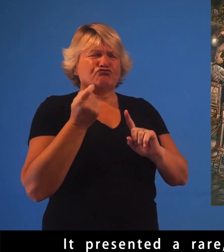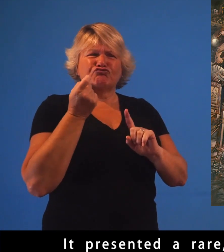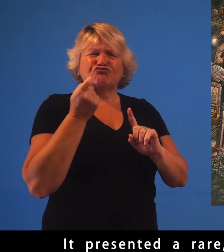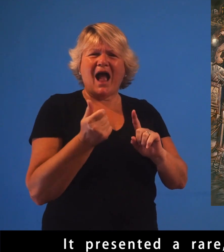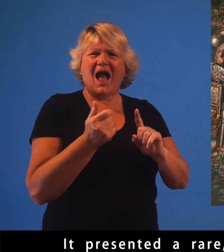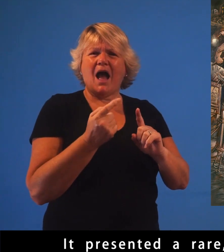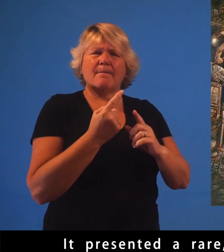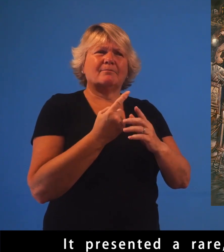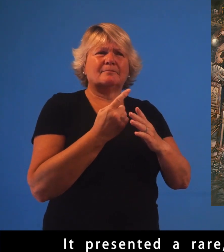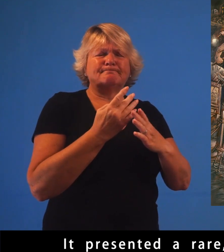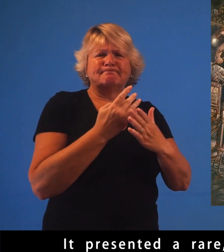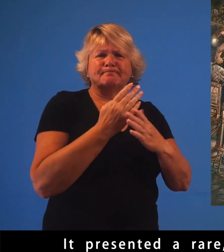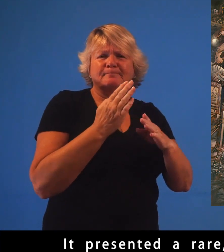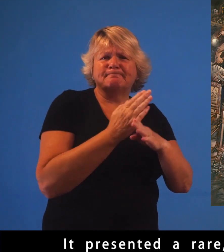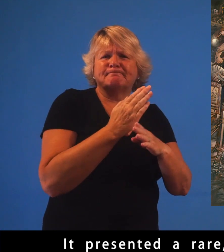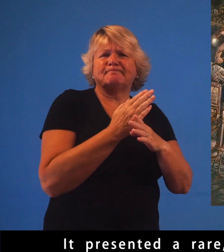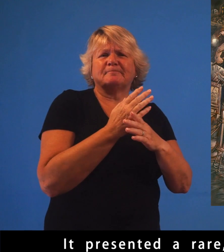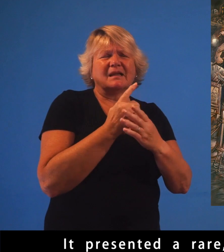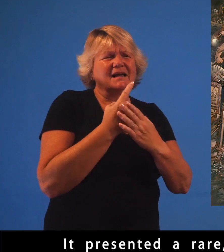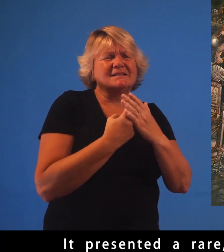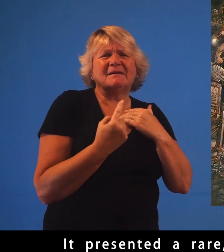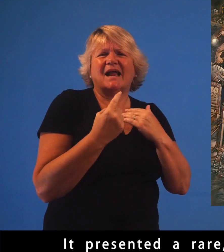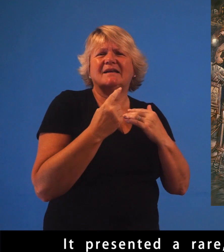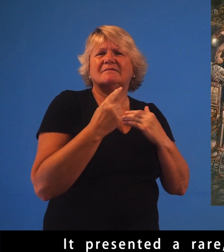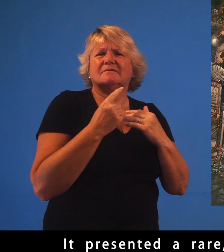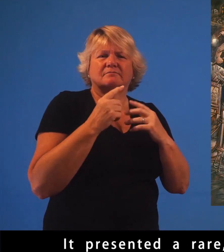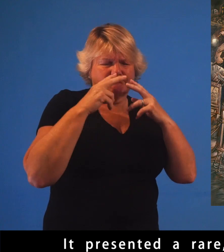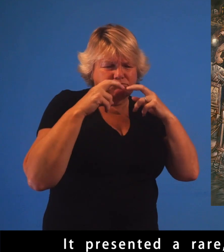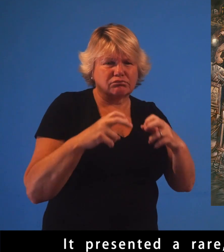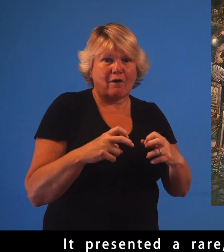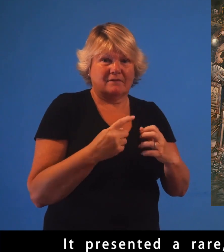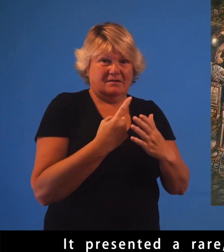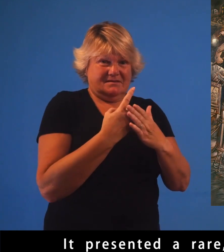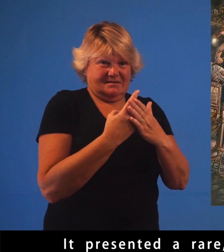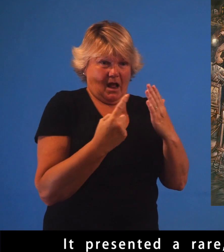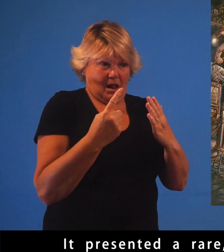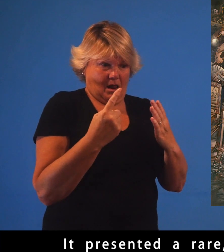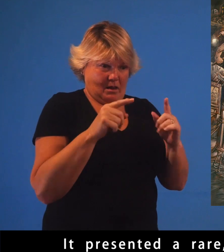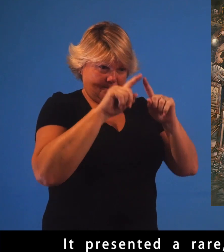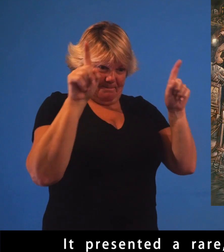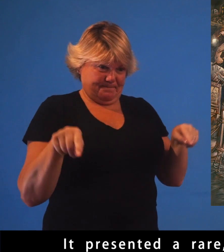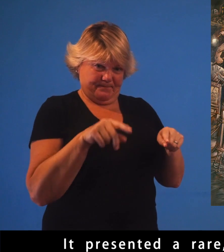It presented a rare, intimate exploration of the creation of a single oil painting.